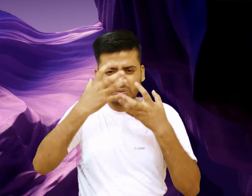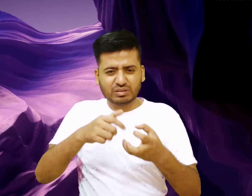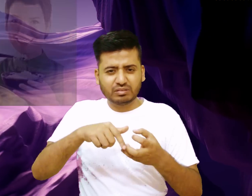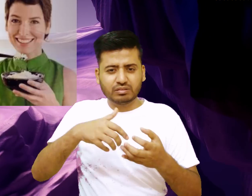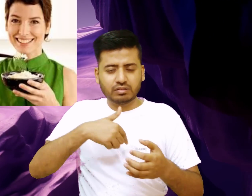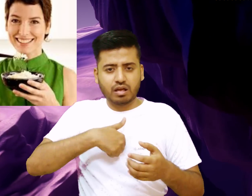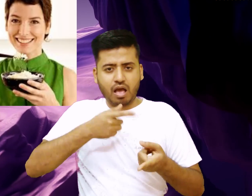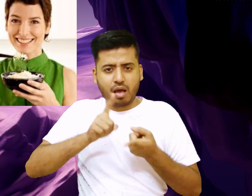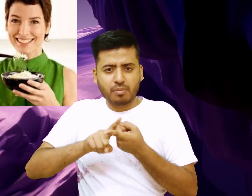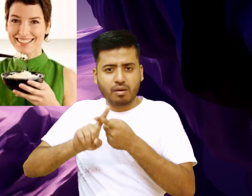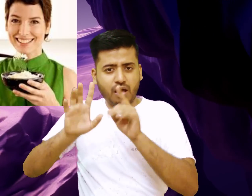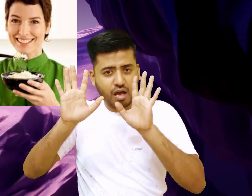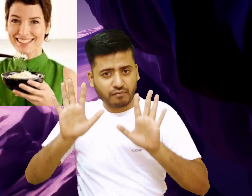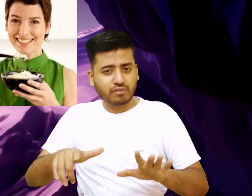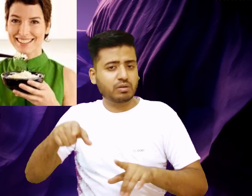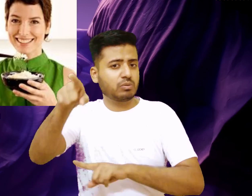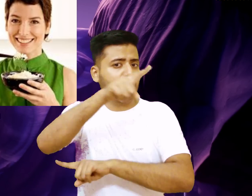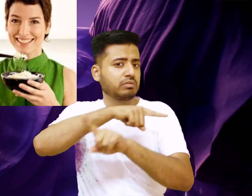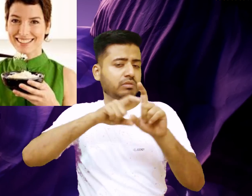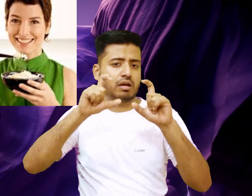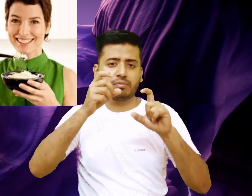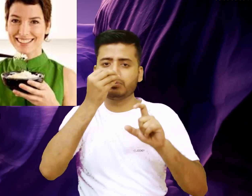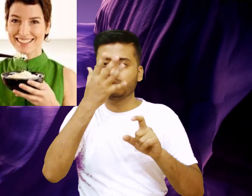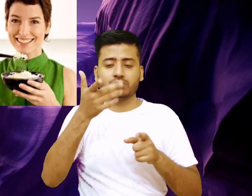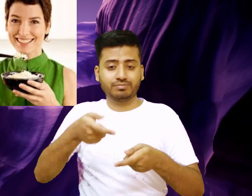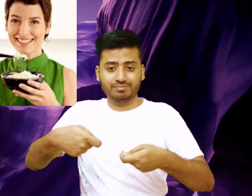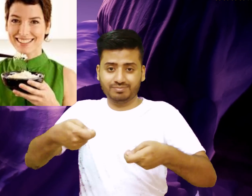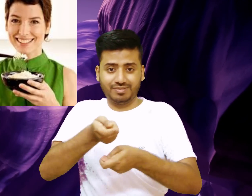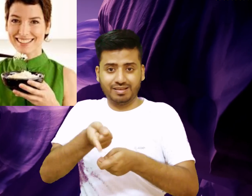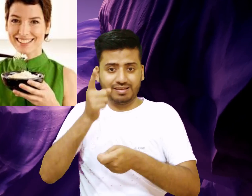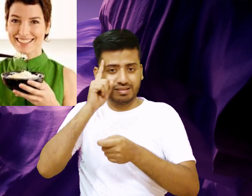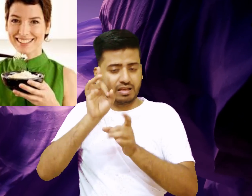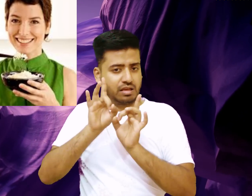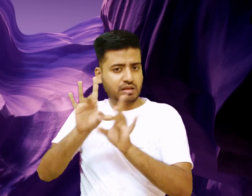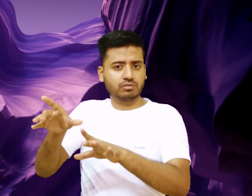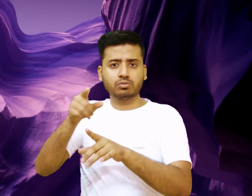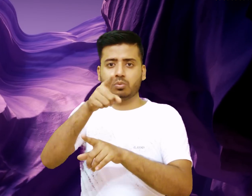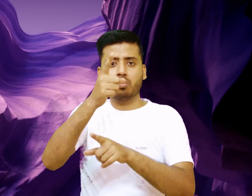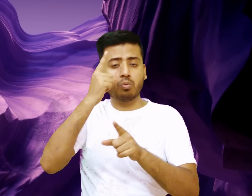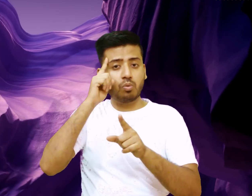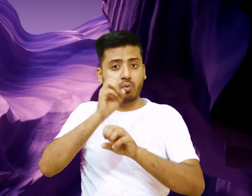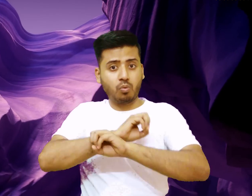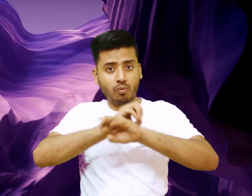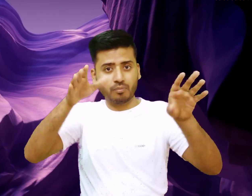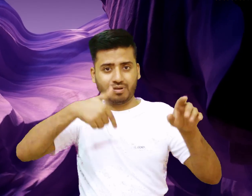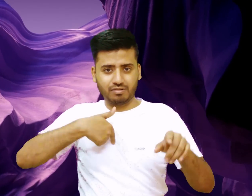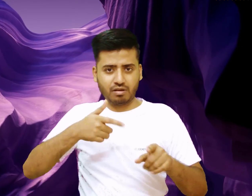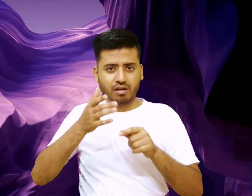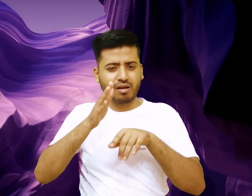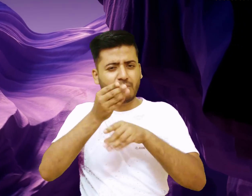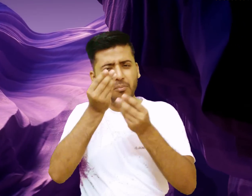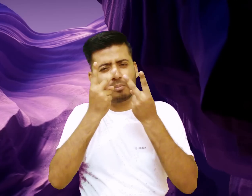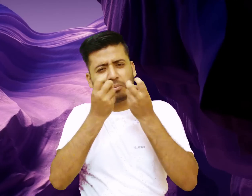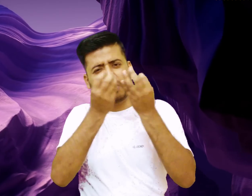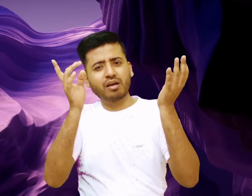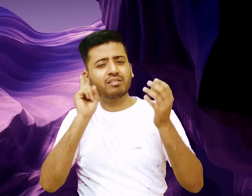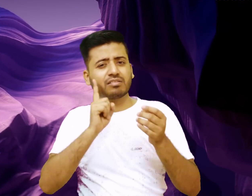state. Food safety. To prevent food poisoning, especially from bacteria like Bacillus cereus, follow these